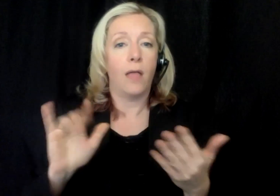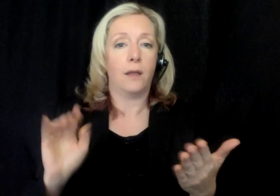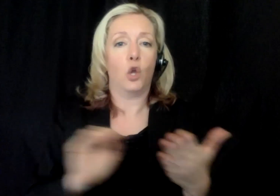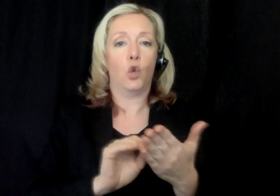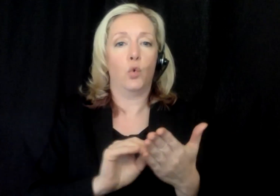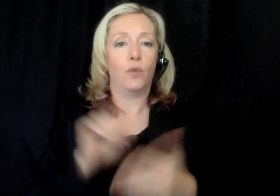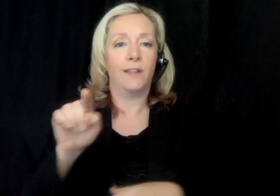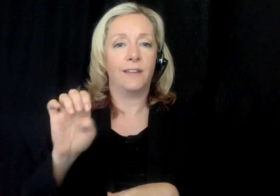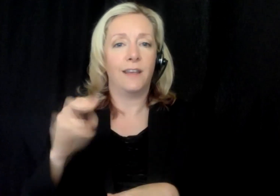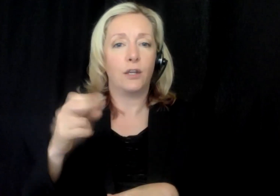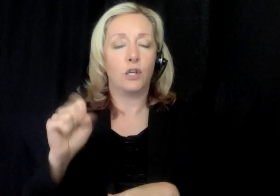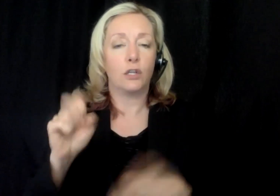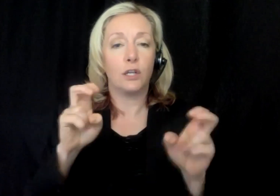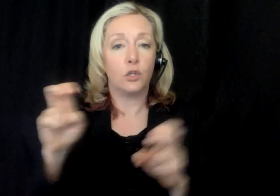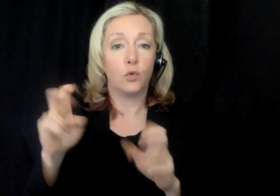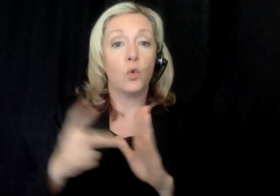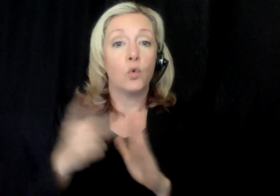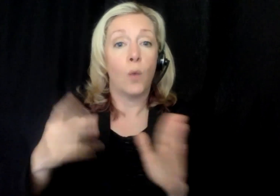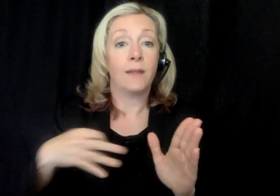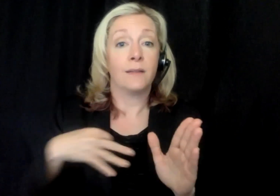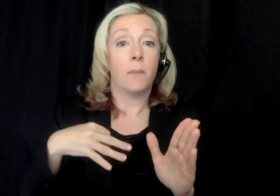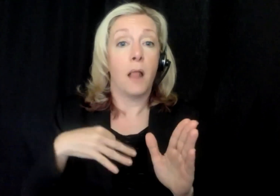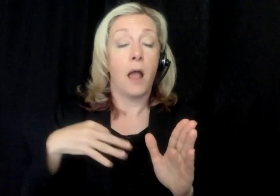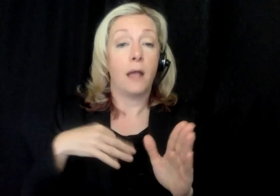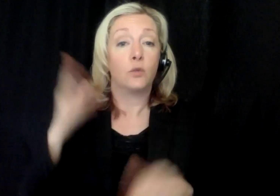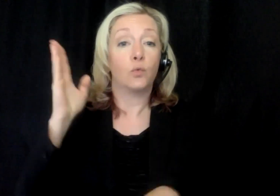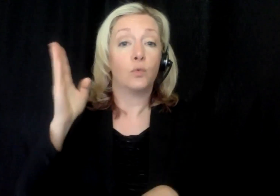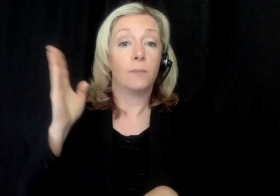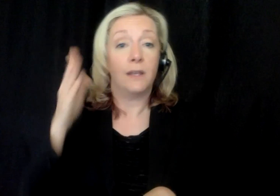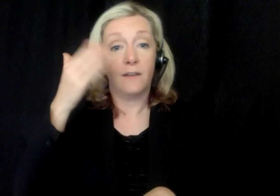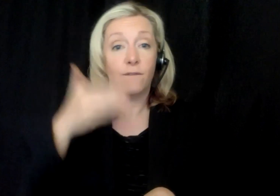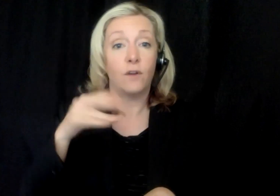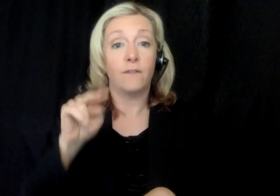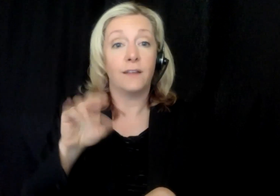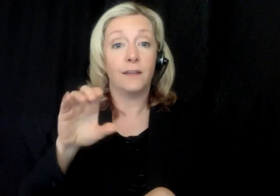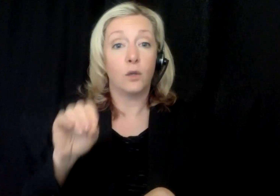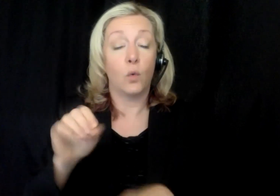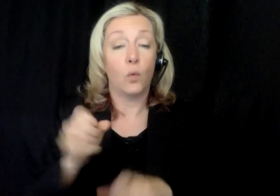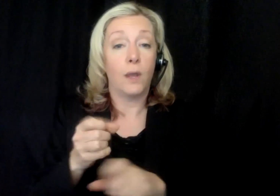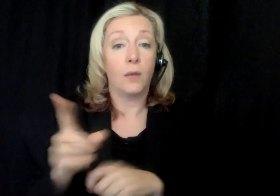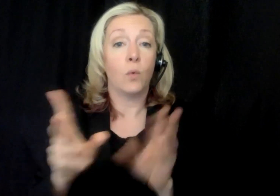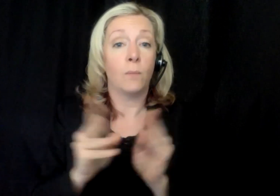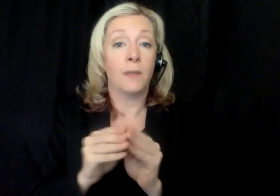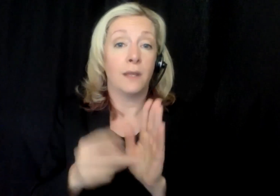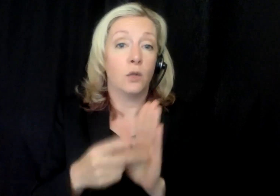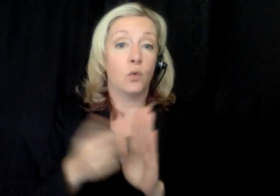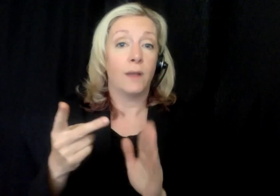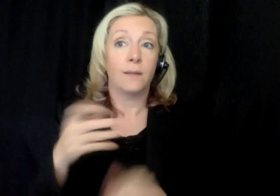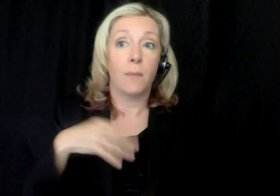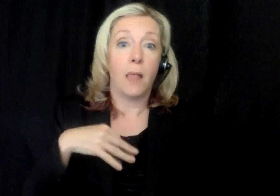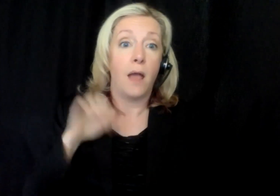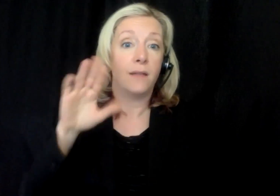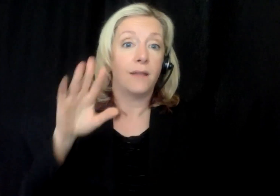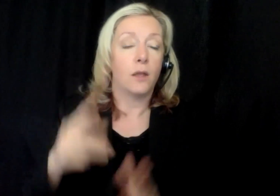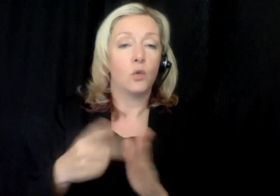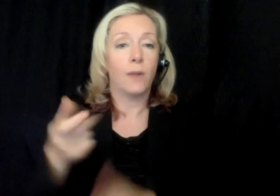We've twice applied to speak at the NCL annual meetings and have been denied, including this year, because this is